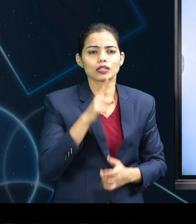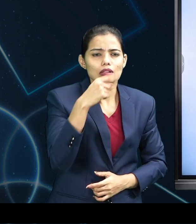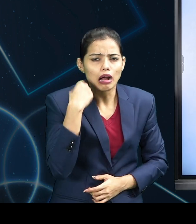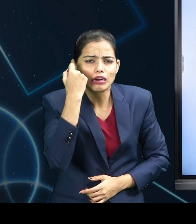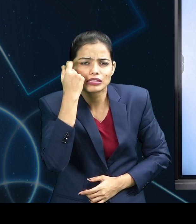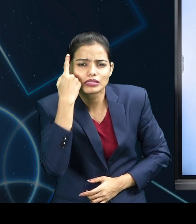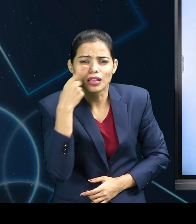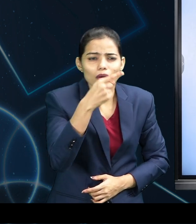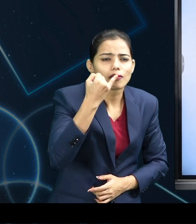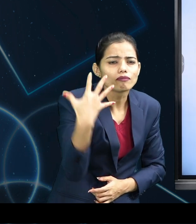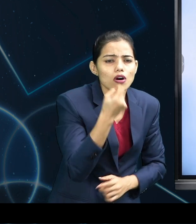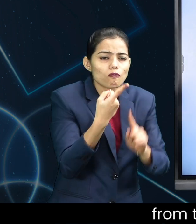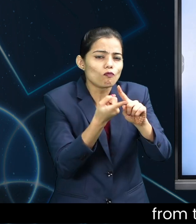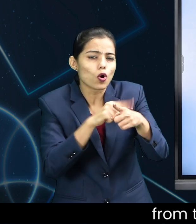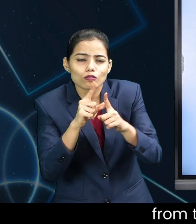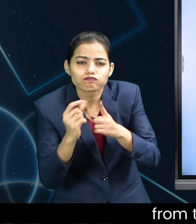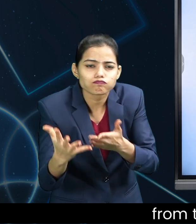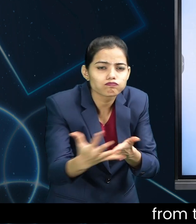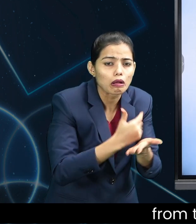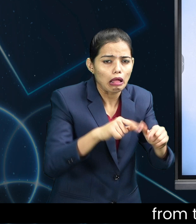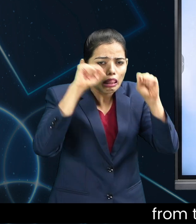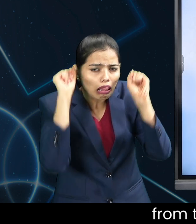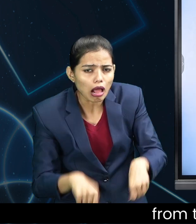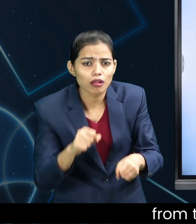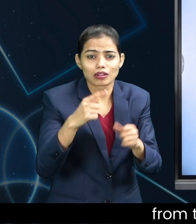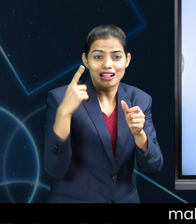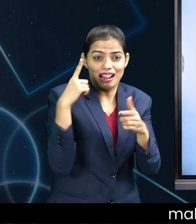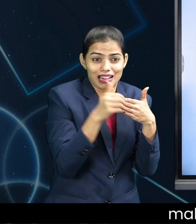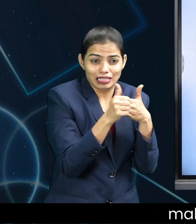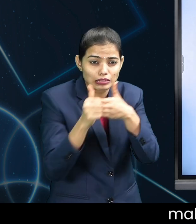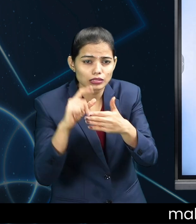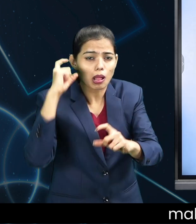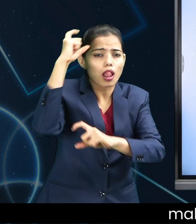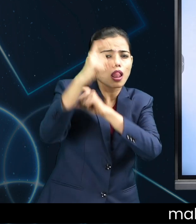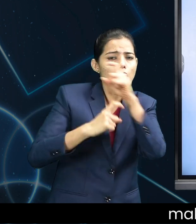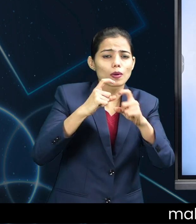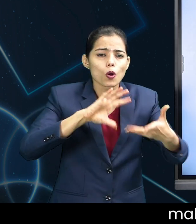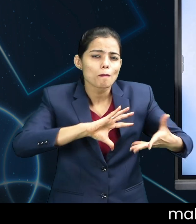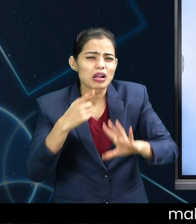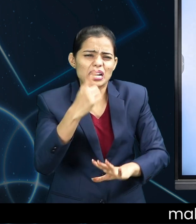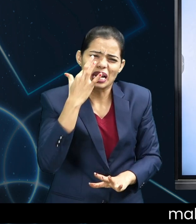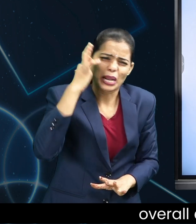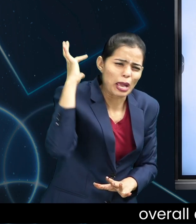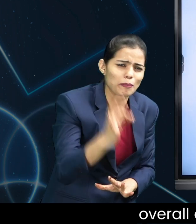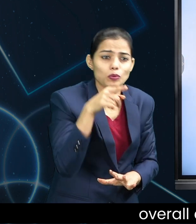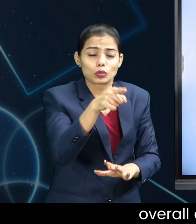The insights derived from this data can guide the company in making improvements to enhance overall